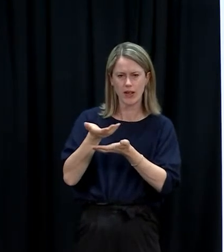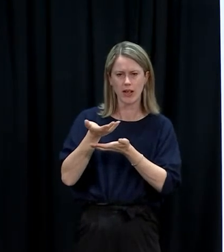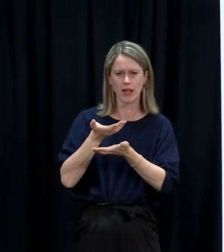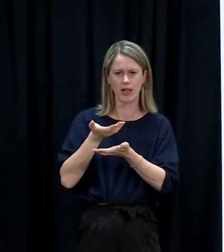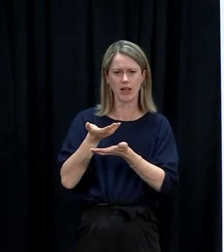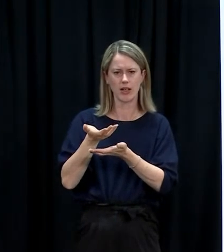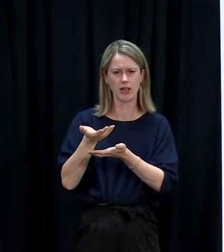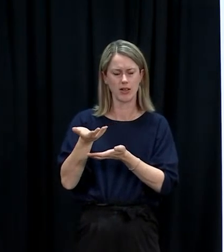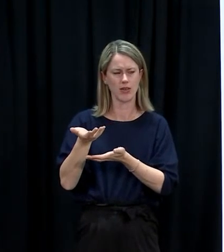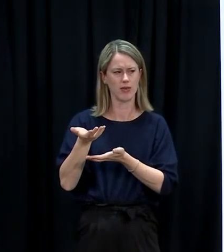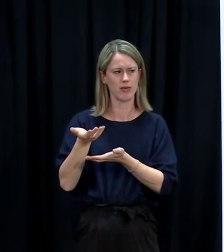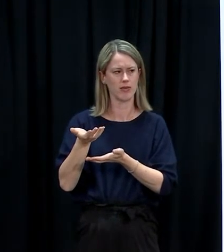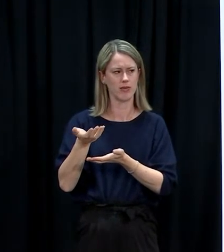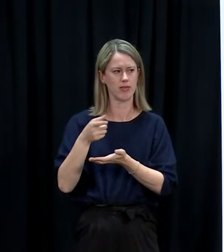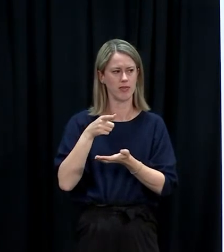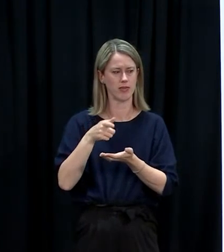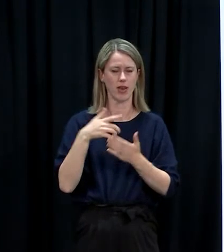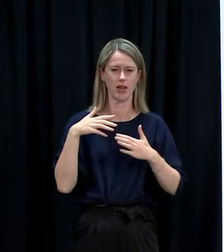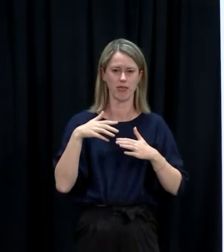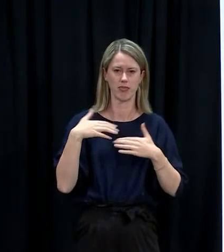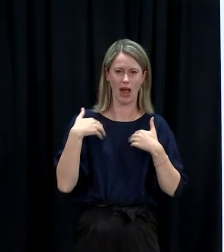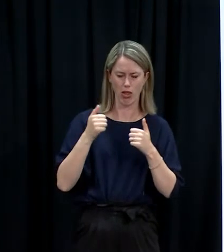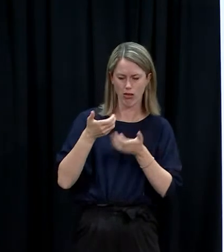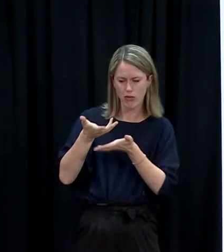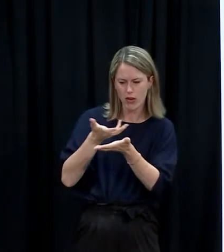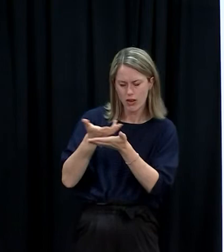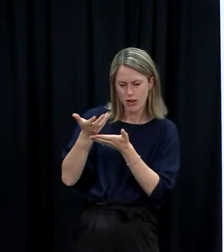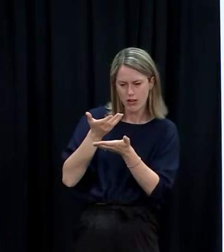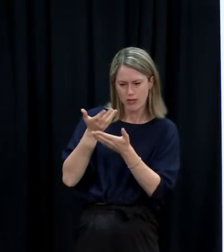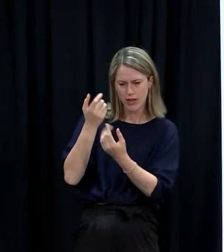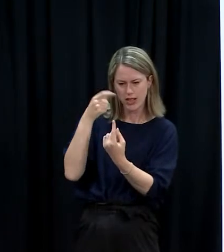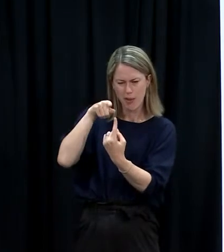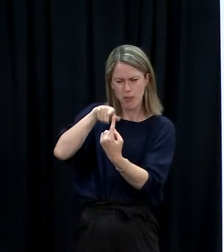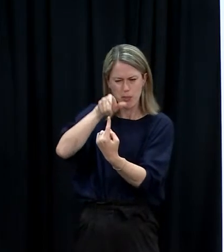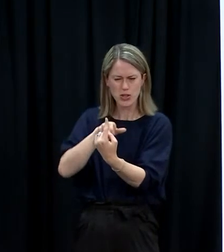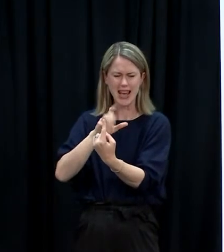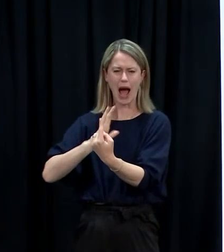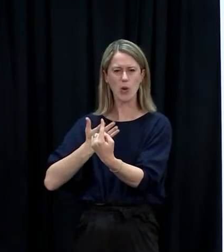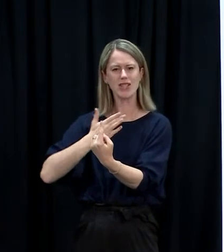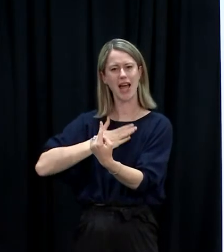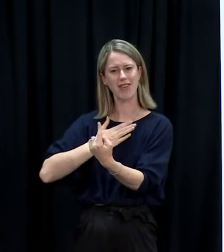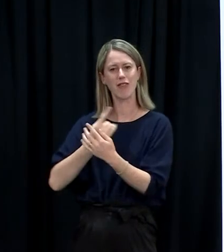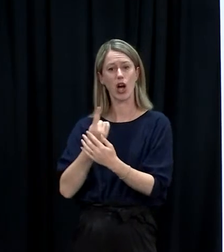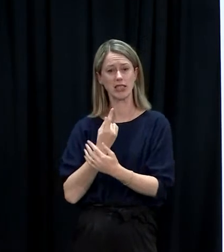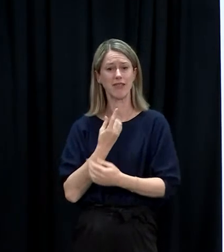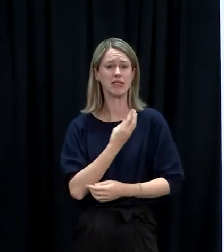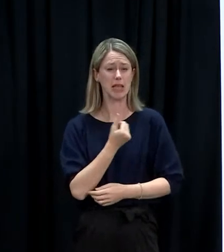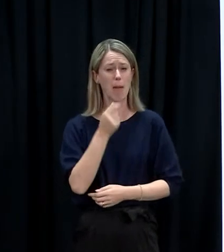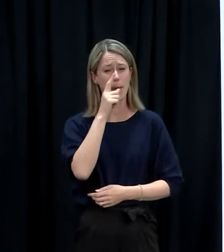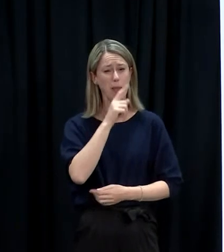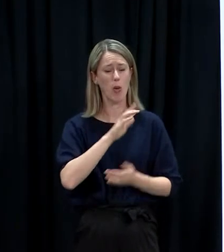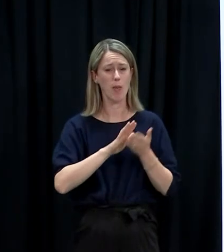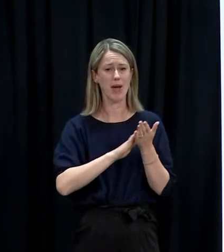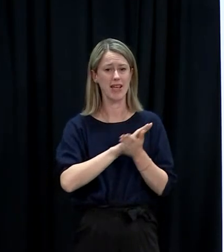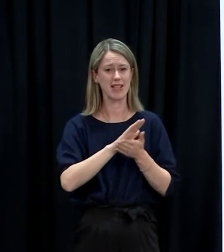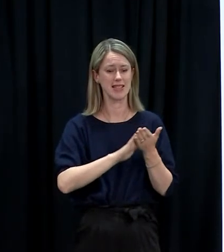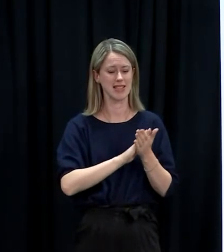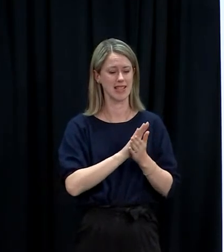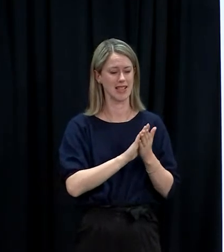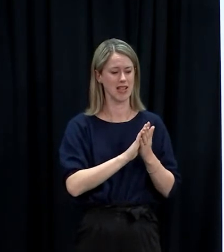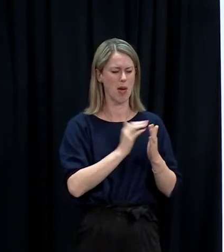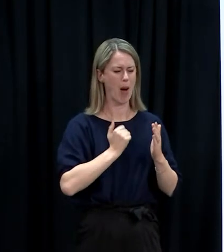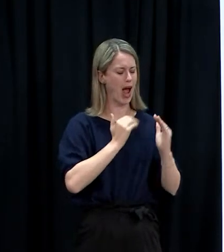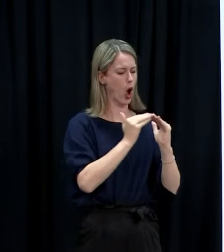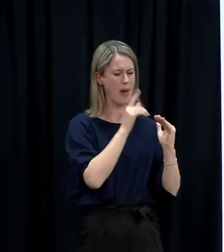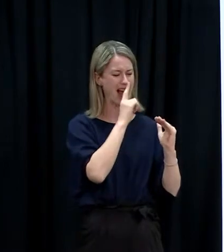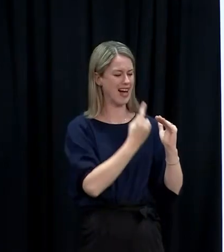discussion they have with people about their understanding of their ability to isolate safely. And for some people, that will entail going to